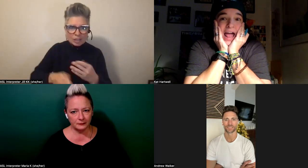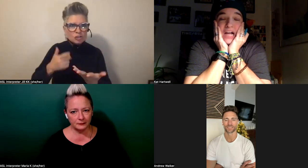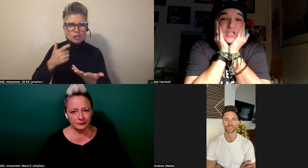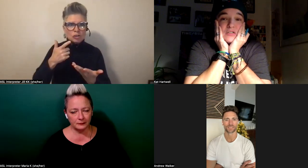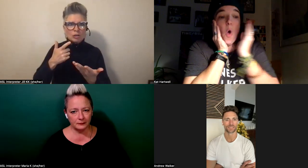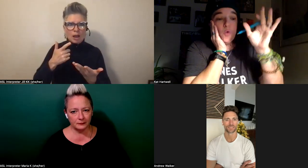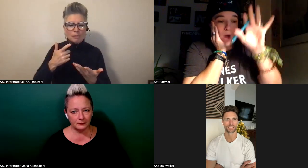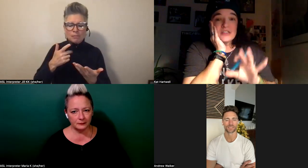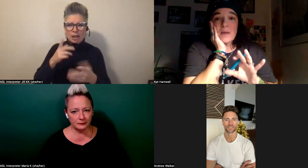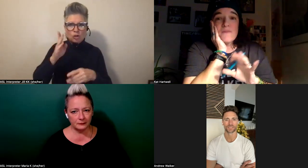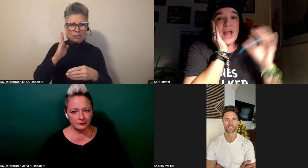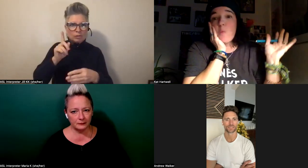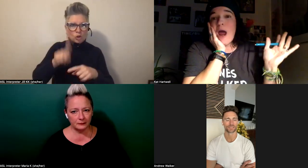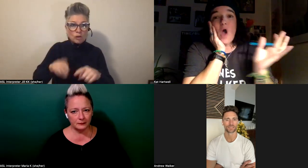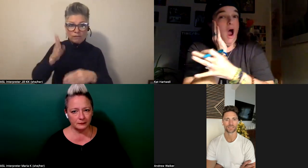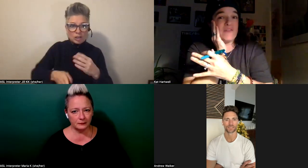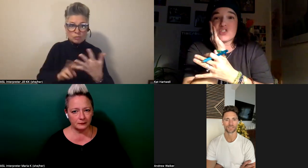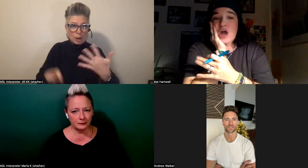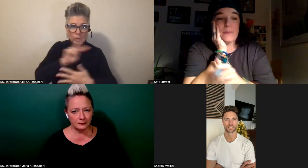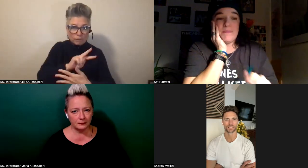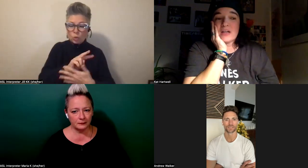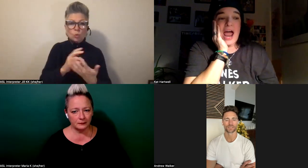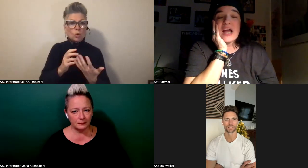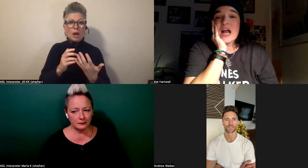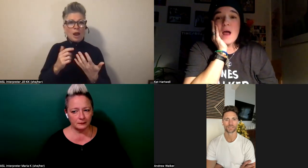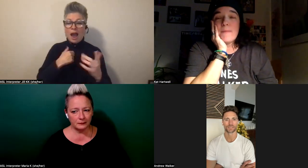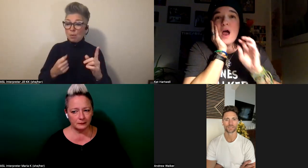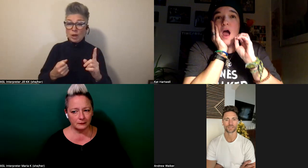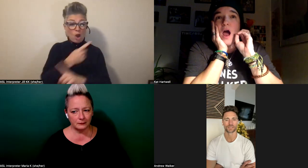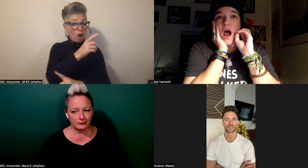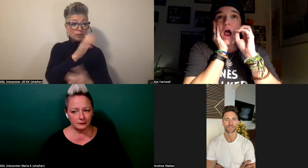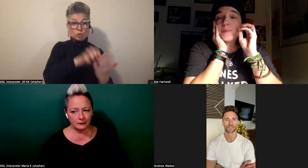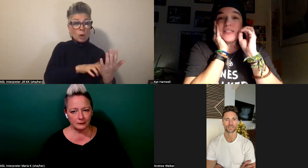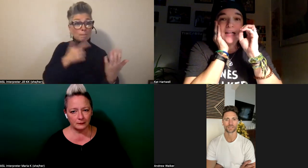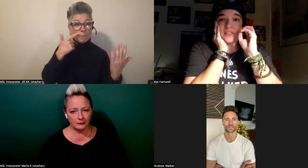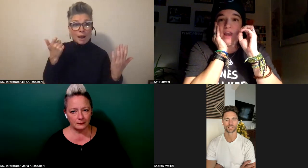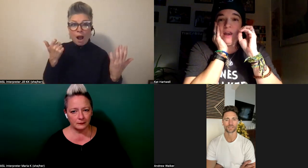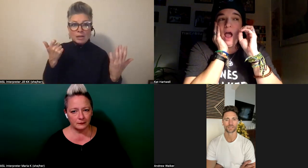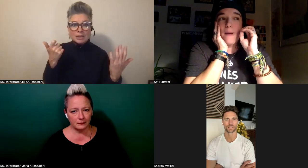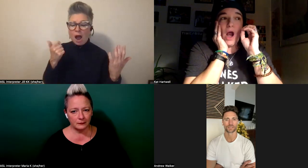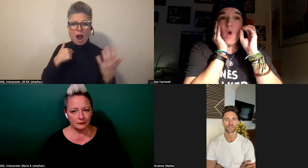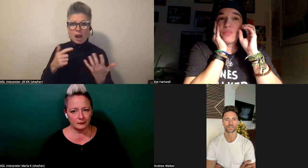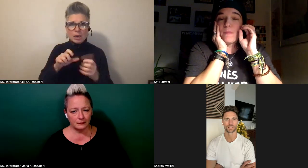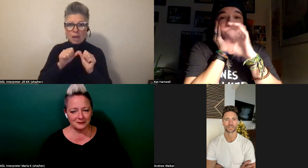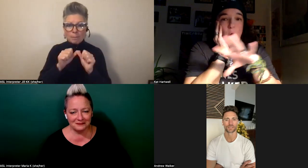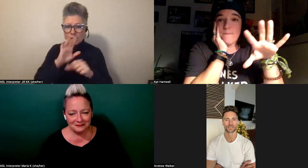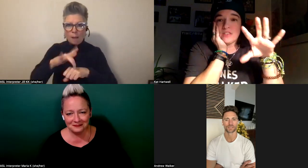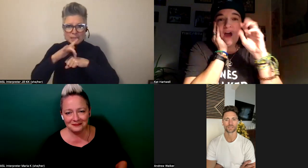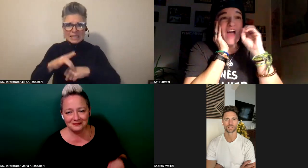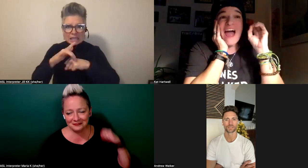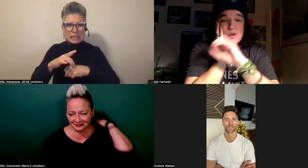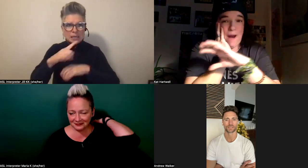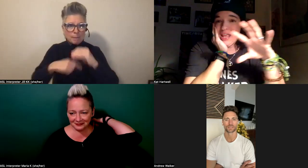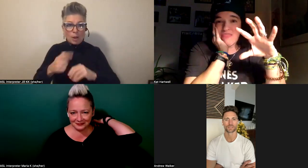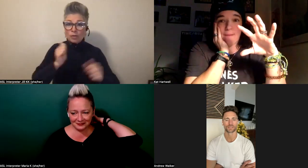that night. I just read some of it and went off script because I kept obsessing about the performance